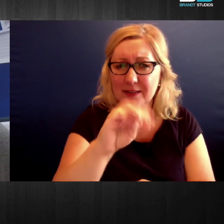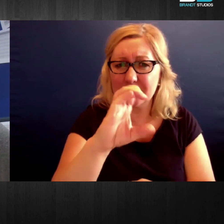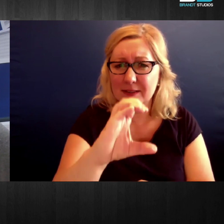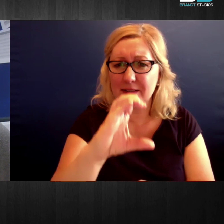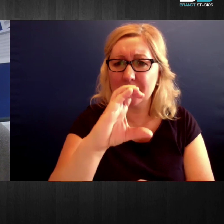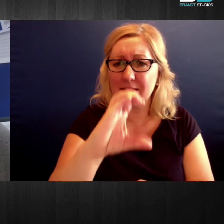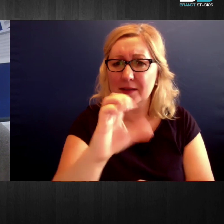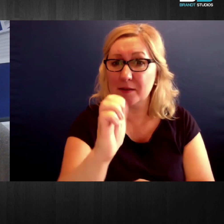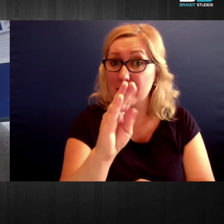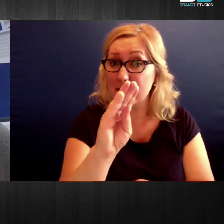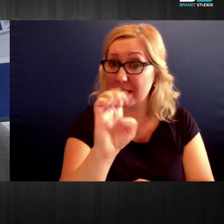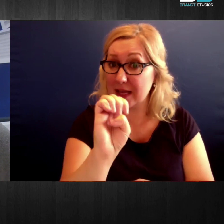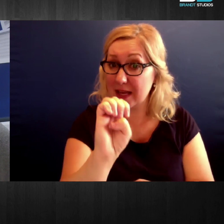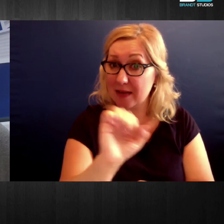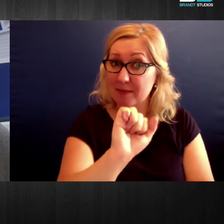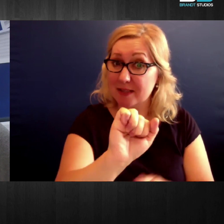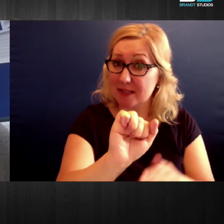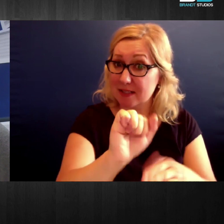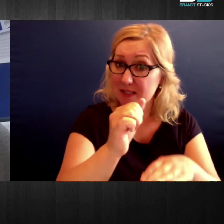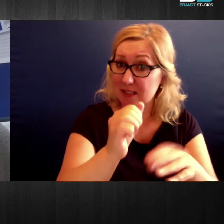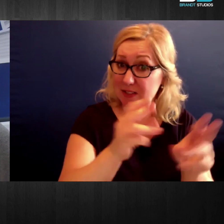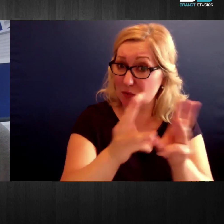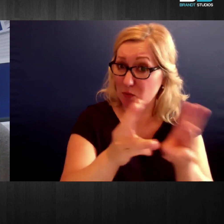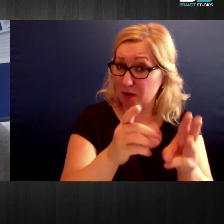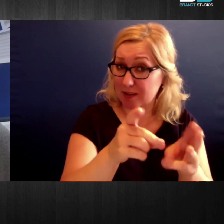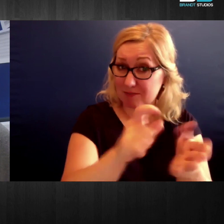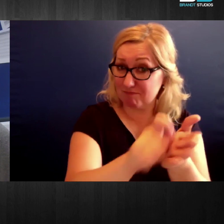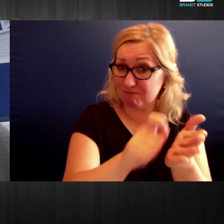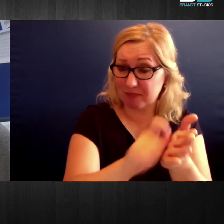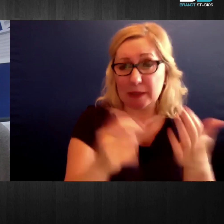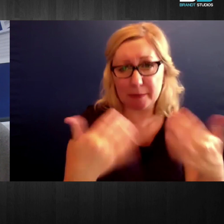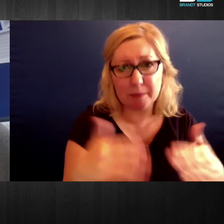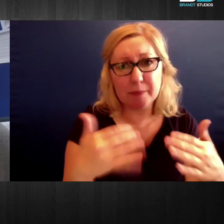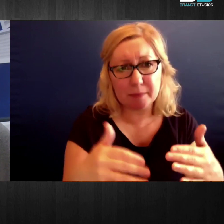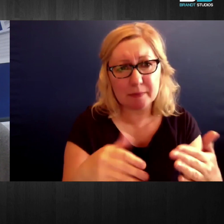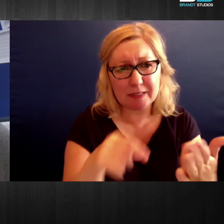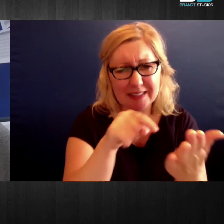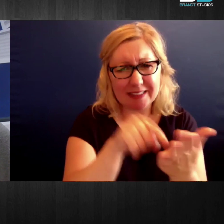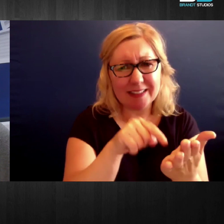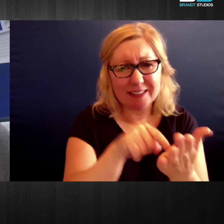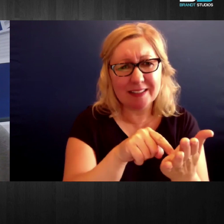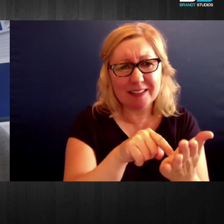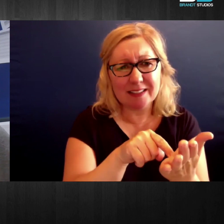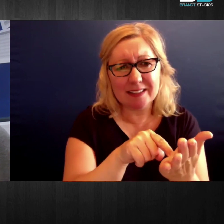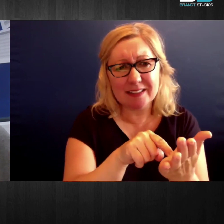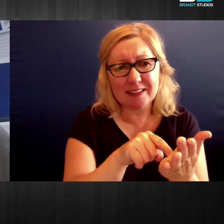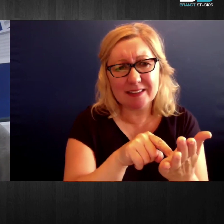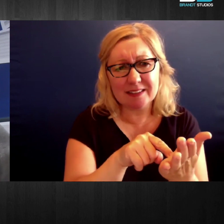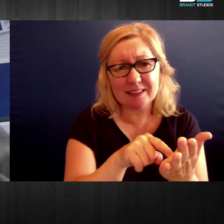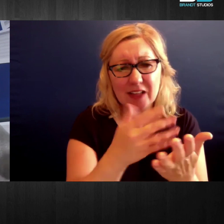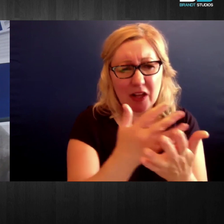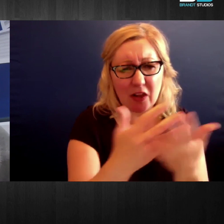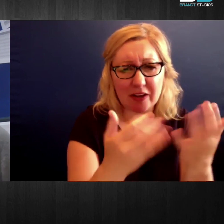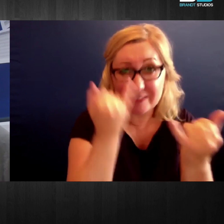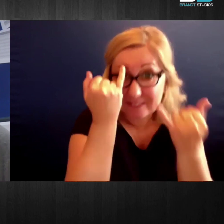it's just again just a lot of things in that these ideas that you never thought would be possible to be able